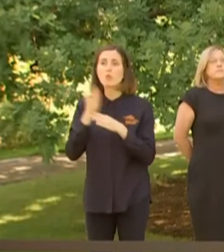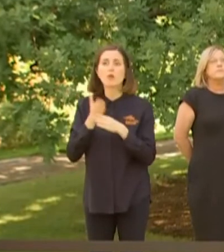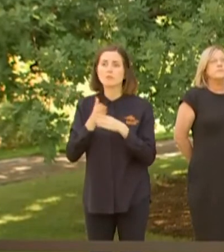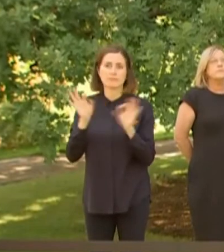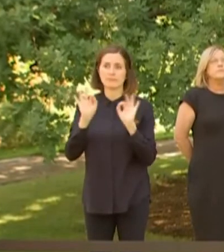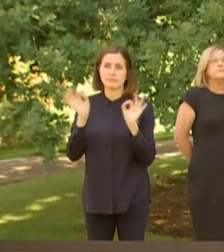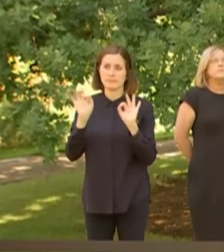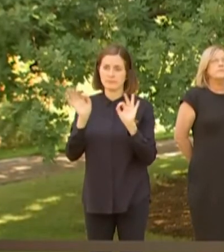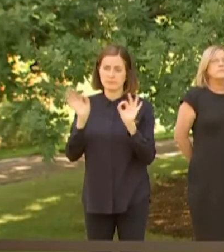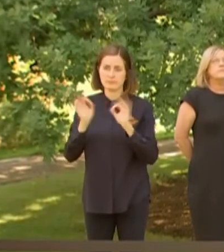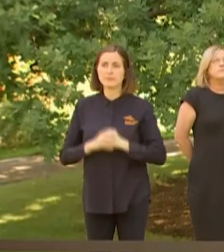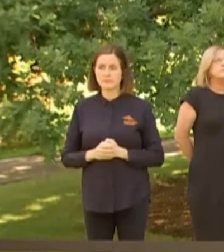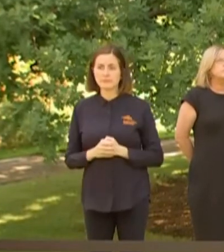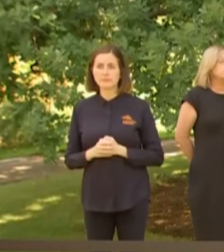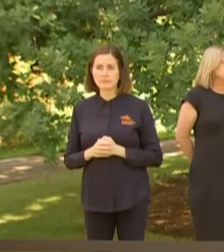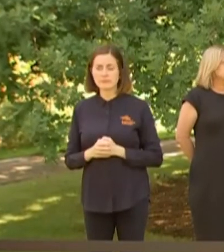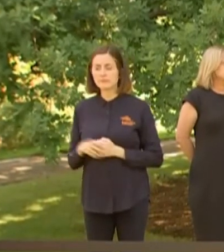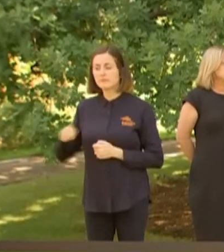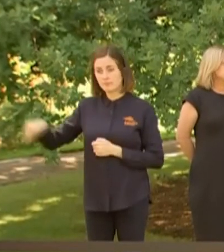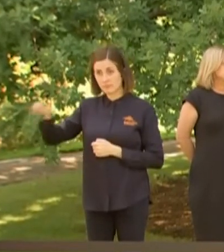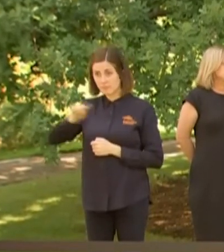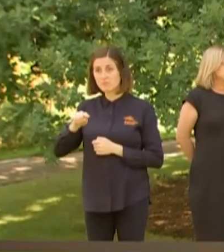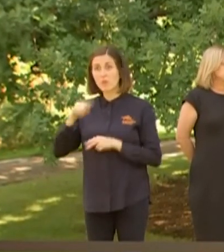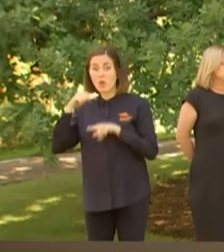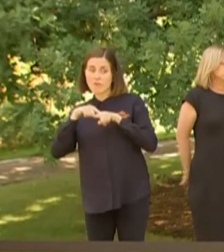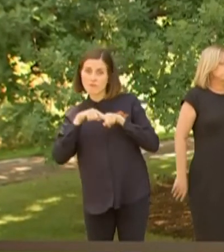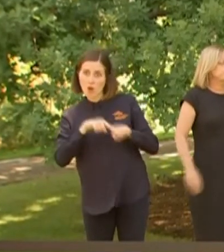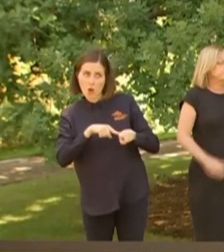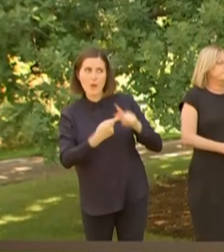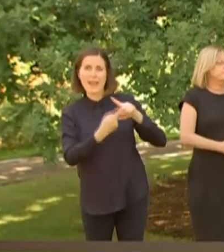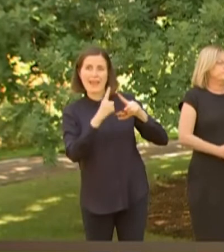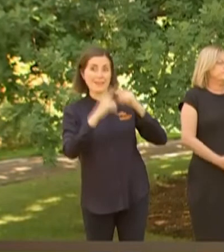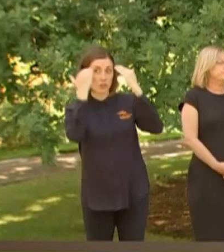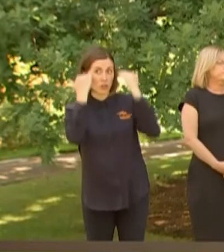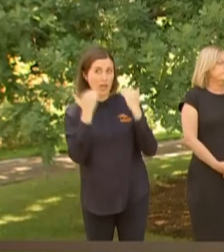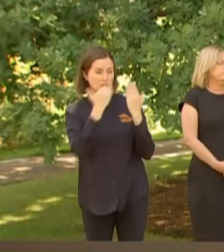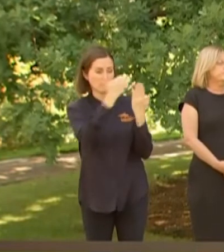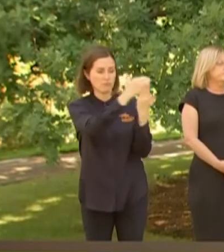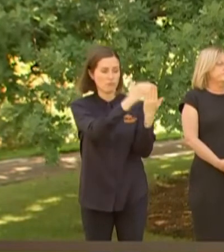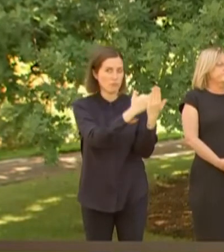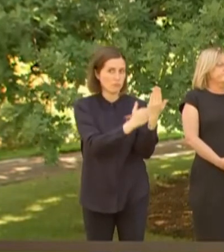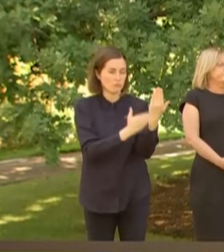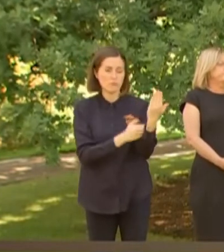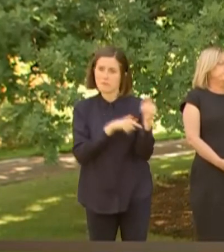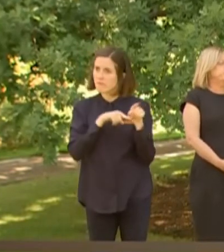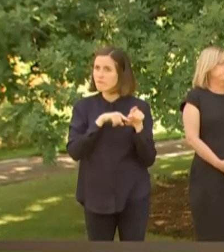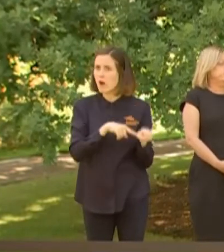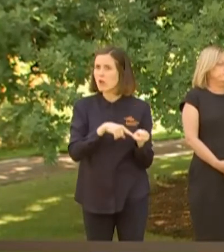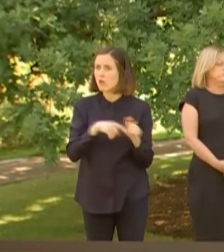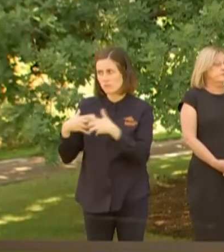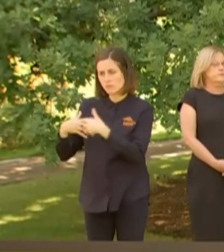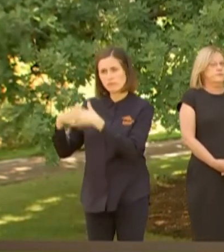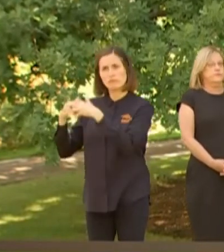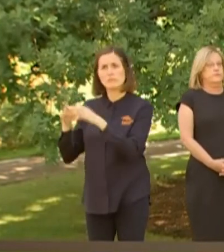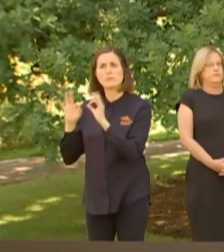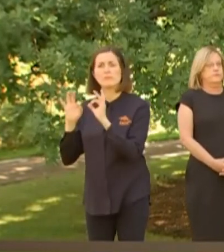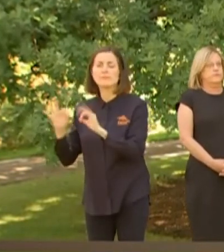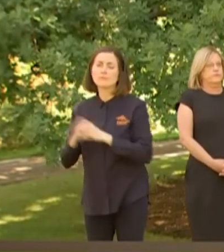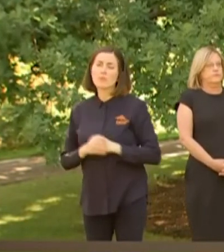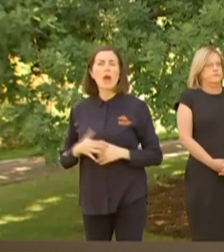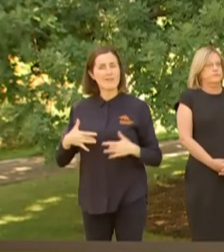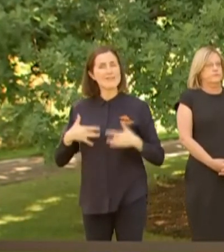report within a National Cabinet framework, and we're very confident that this will work. Not to deliver a zero risk outcome, I just don't think that's